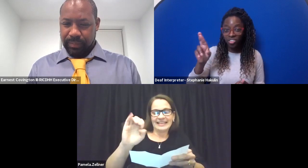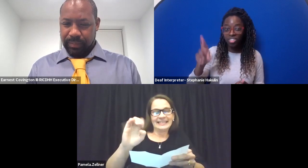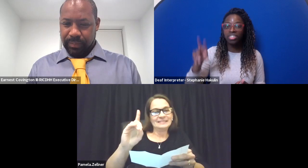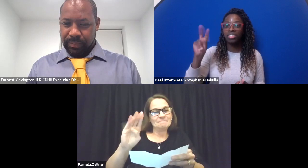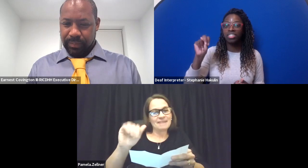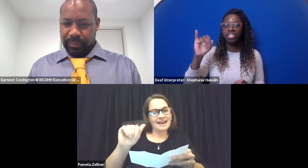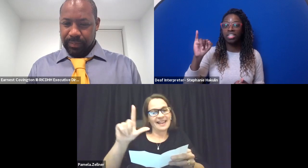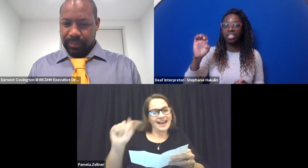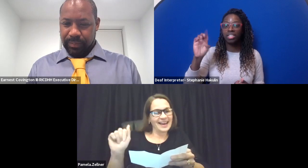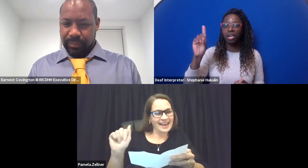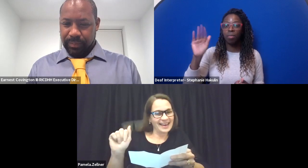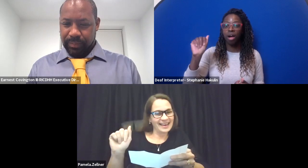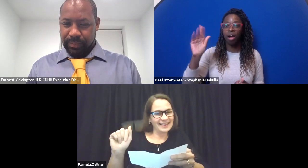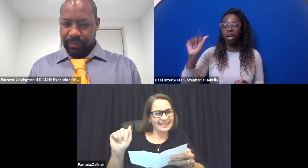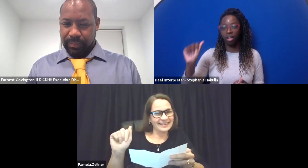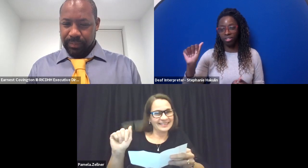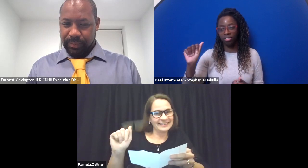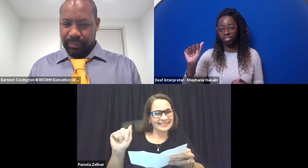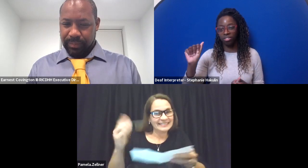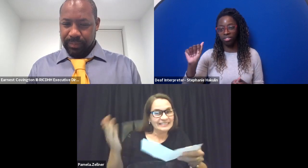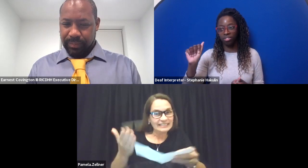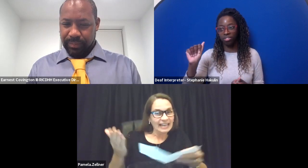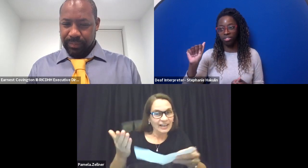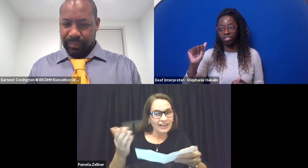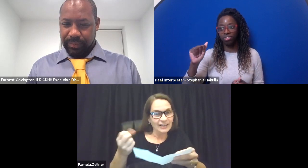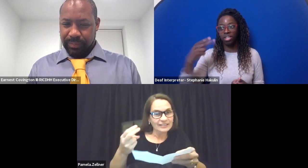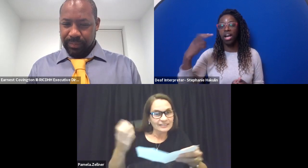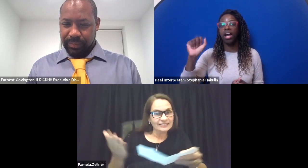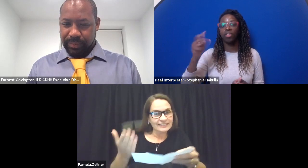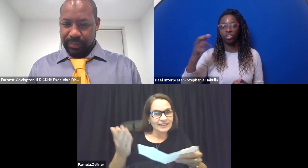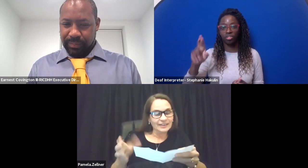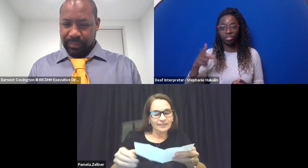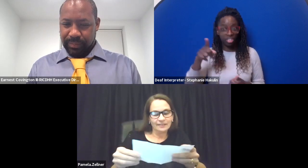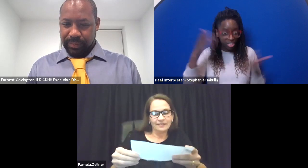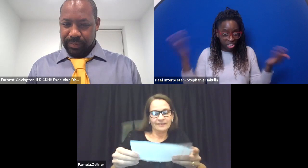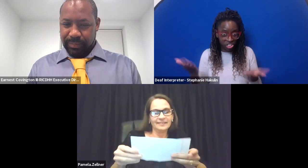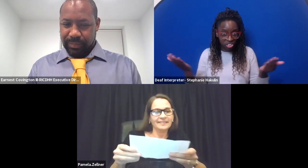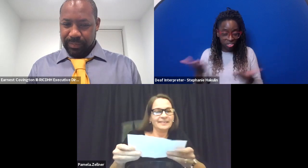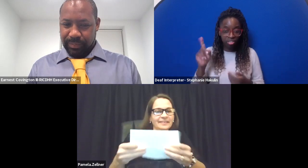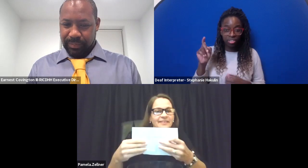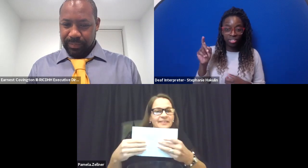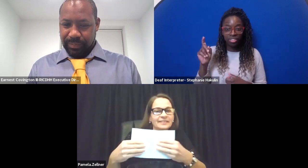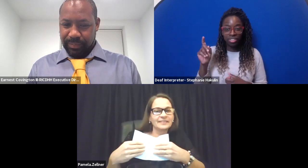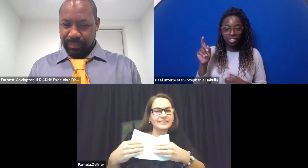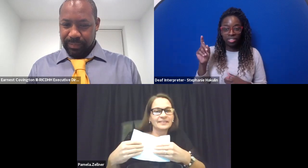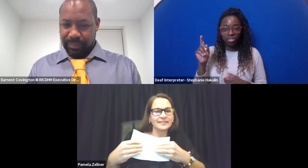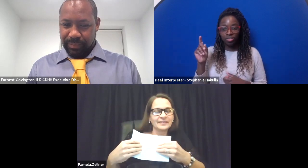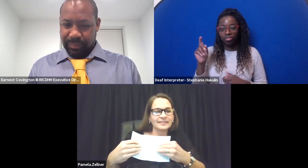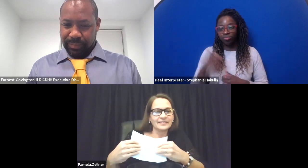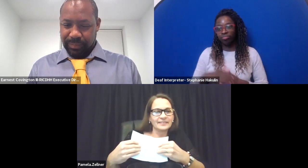Heather, meet Bala. Fantastic. Heather. Heather, are you here?